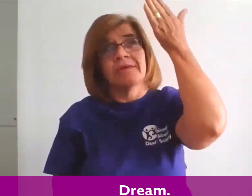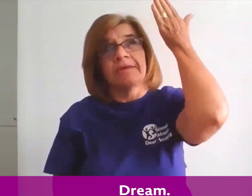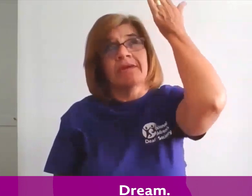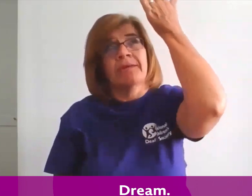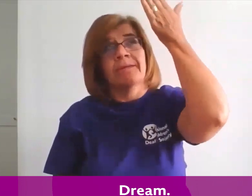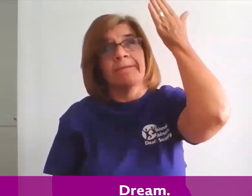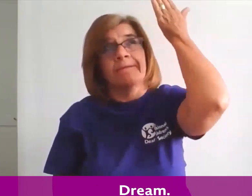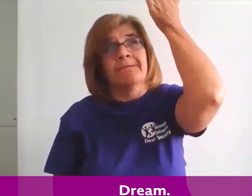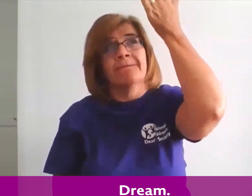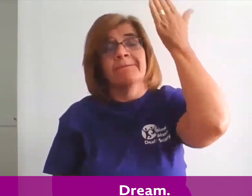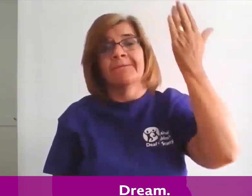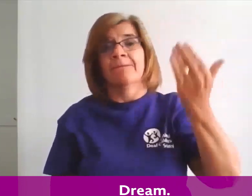Dream.